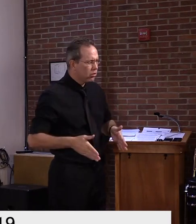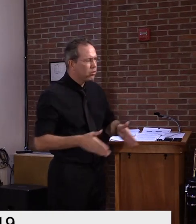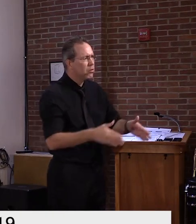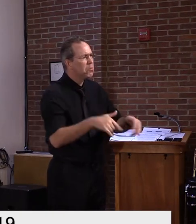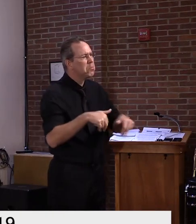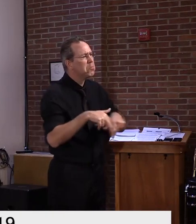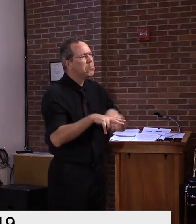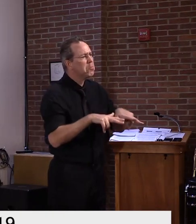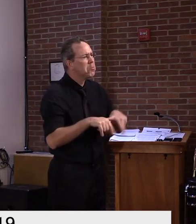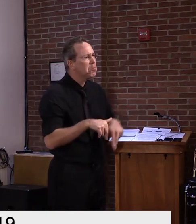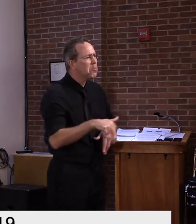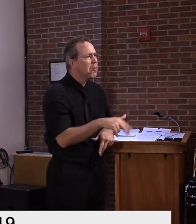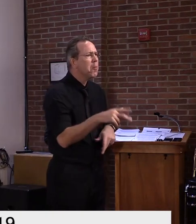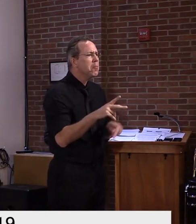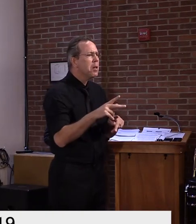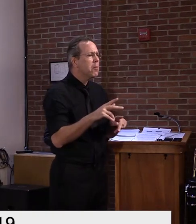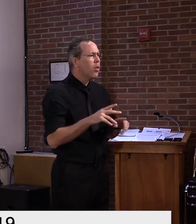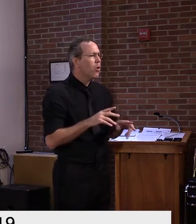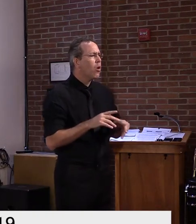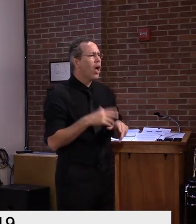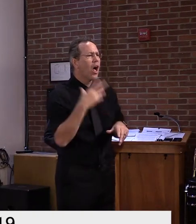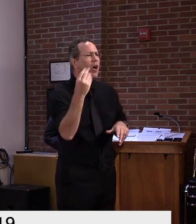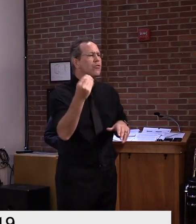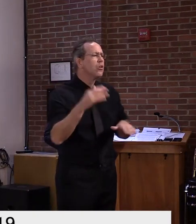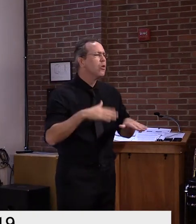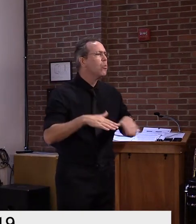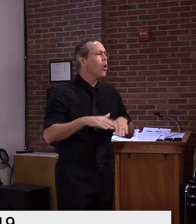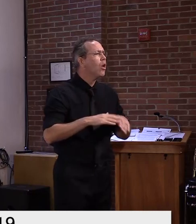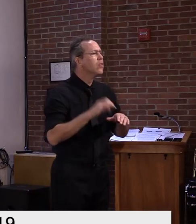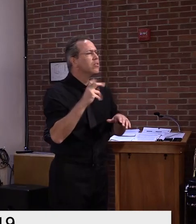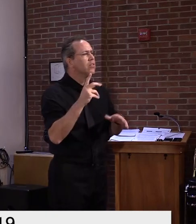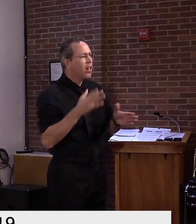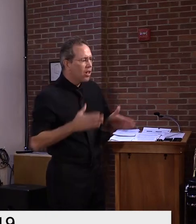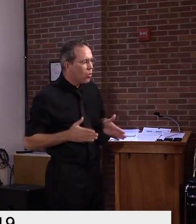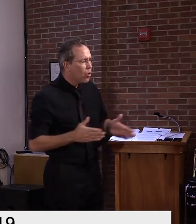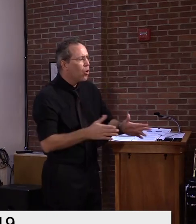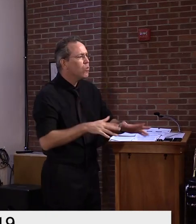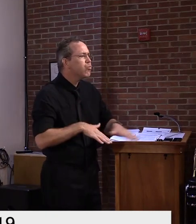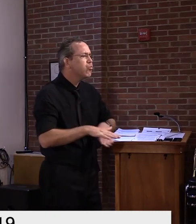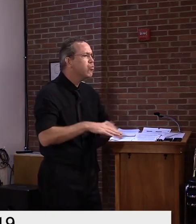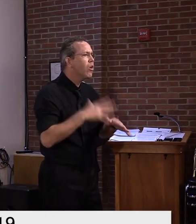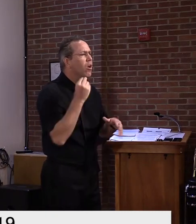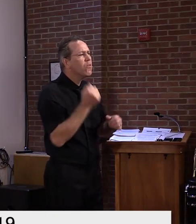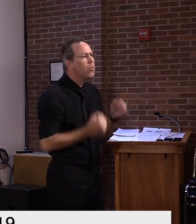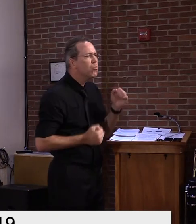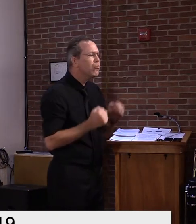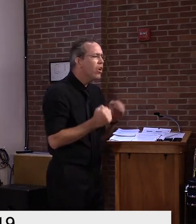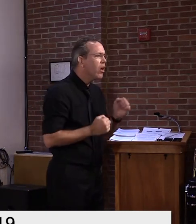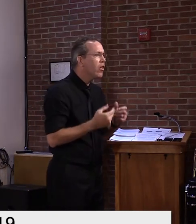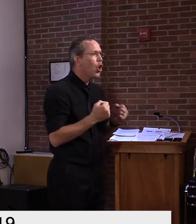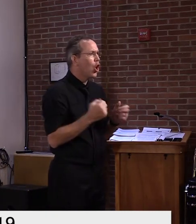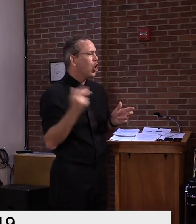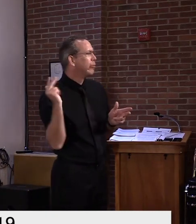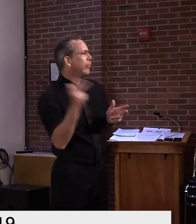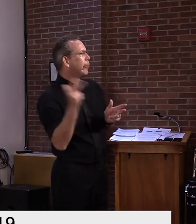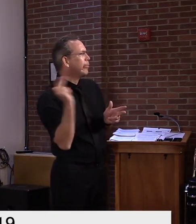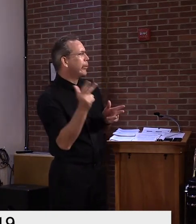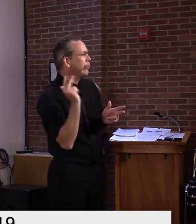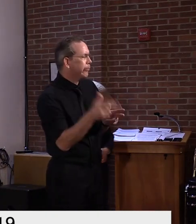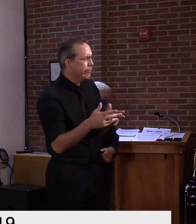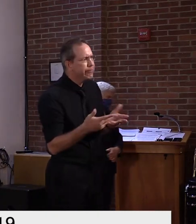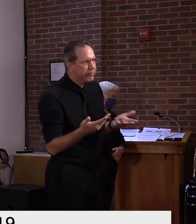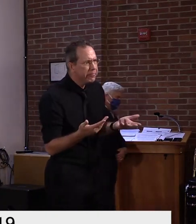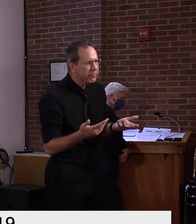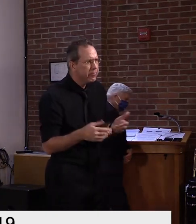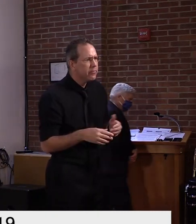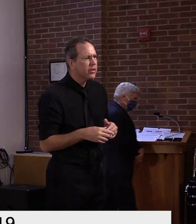That would allow people to walk safely around the village without being in the road. And